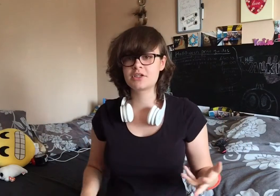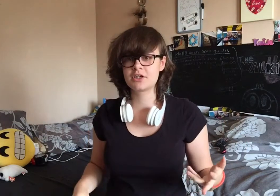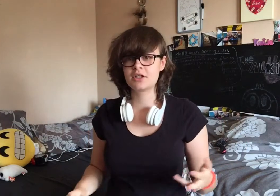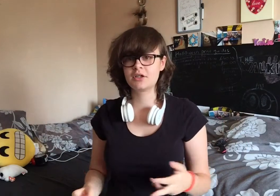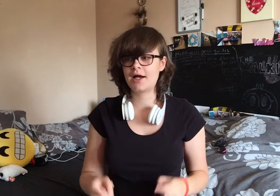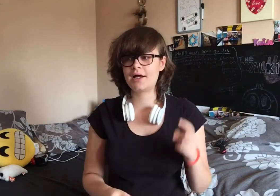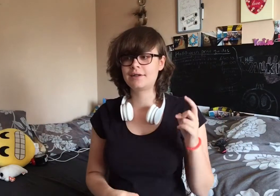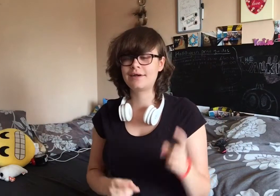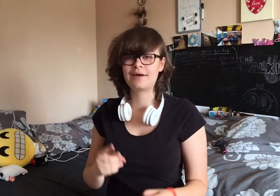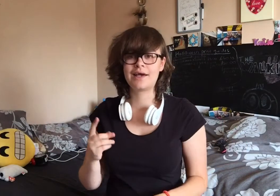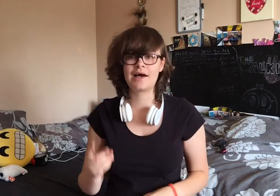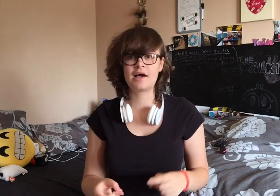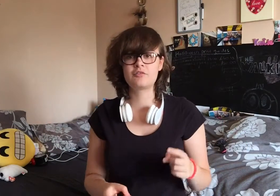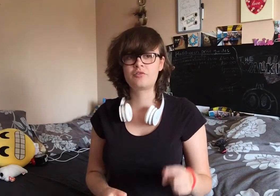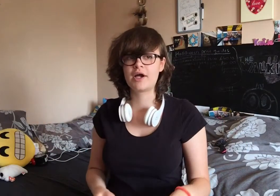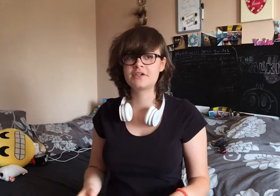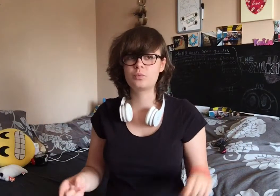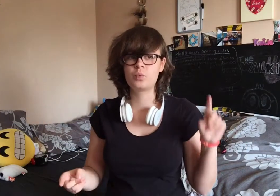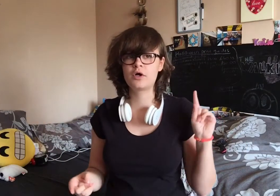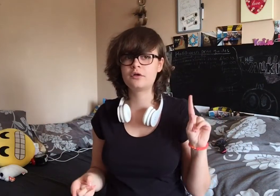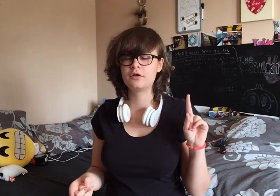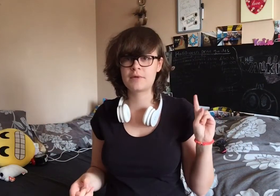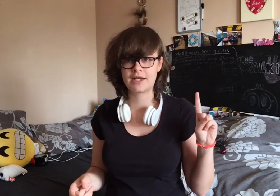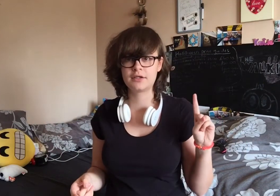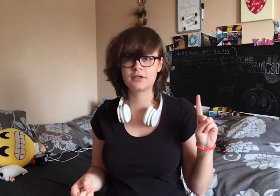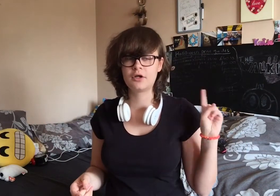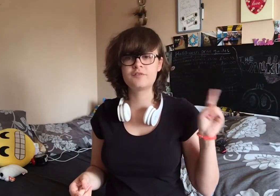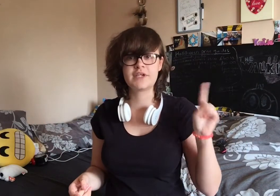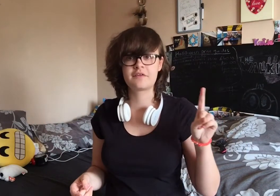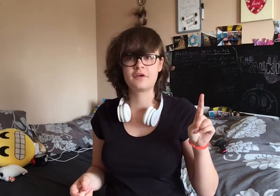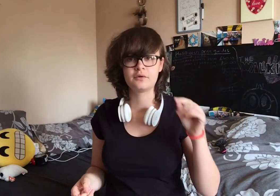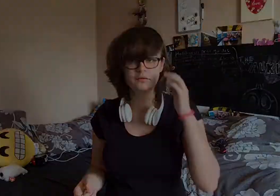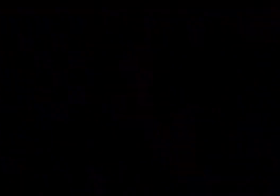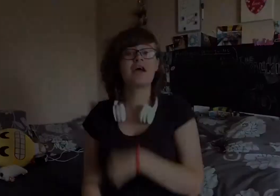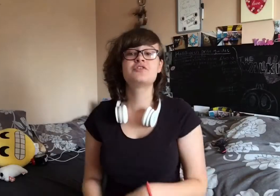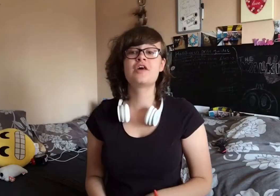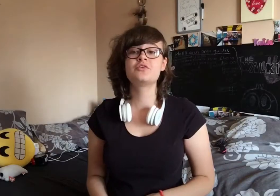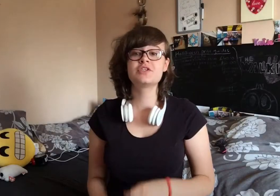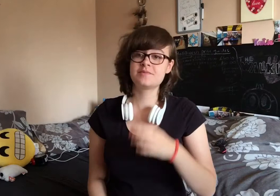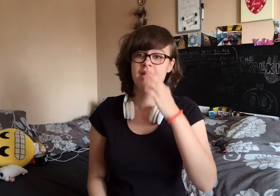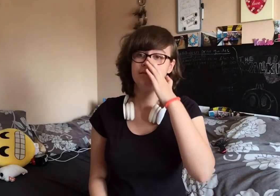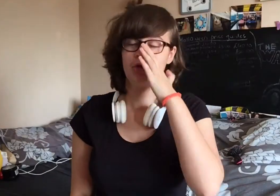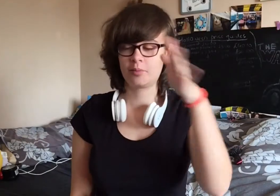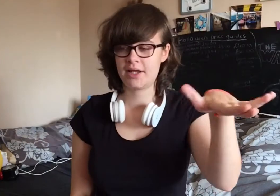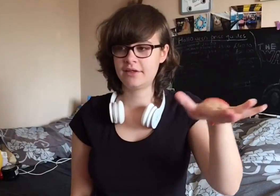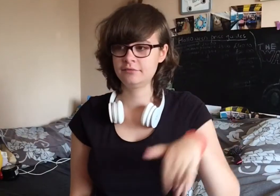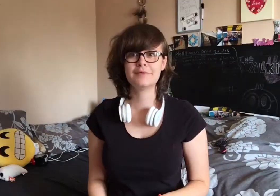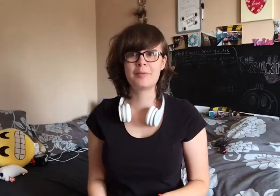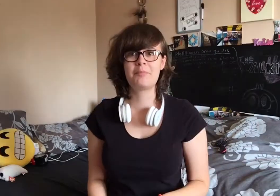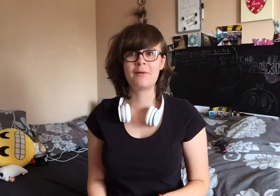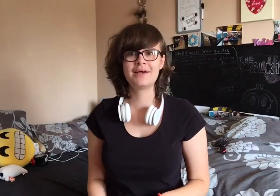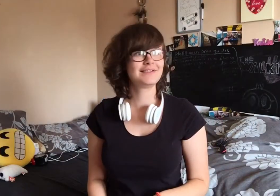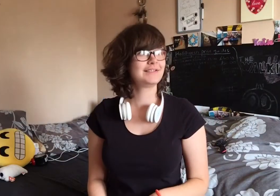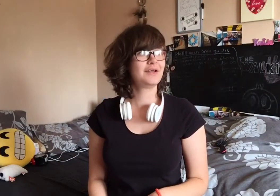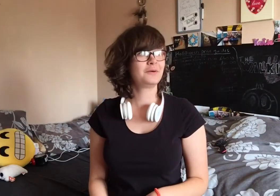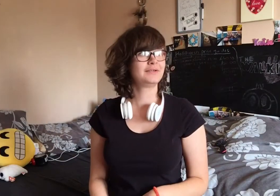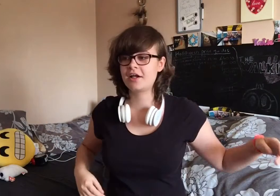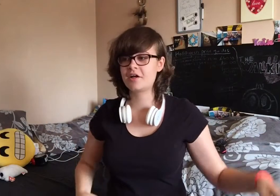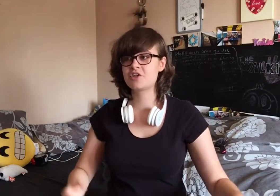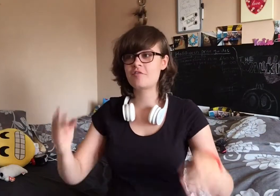Magica, and I have read 1 manga of Death Note. I have travelled to Spain on a plane. I'm a poet and I didn't know it. And I've travelled